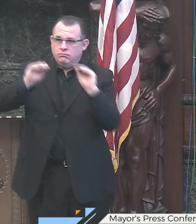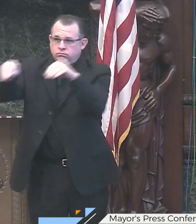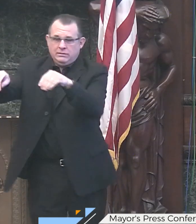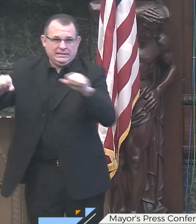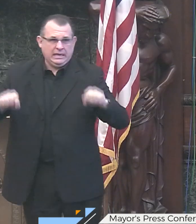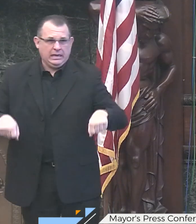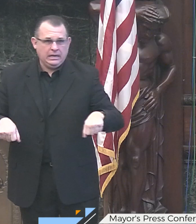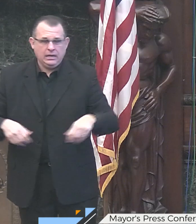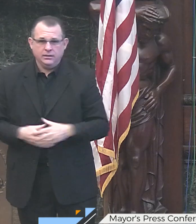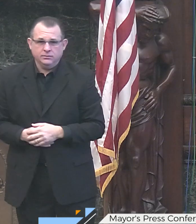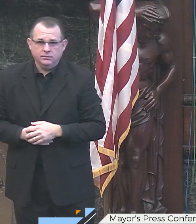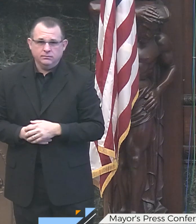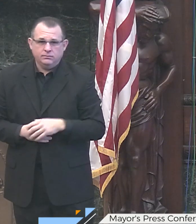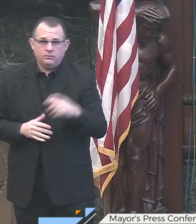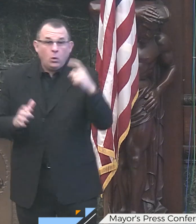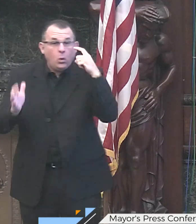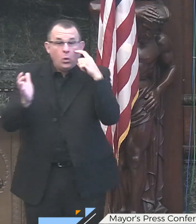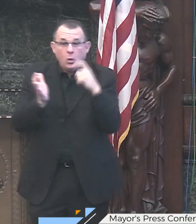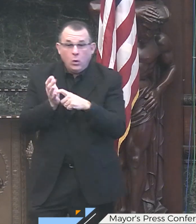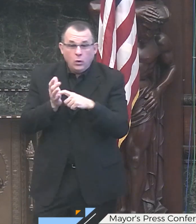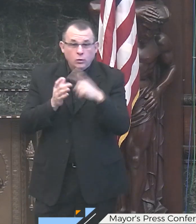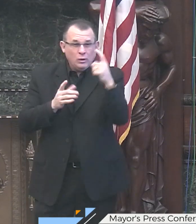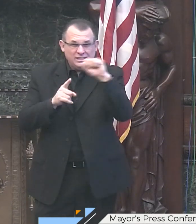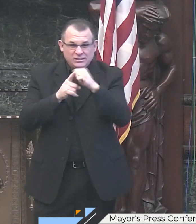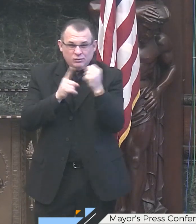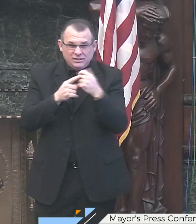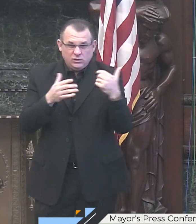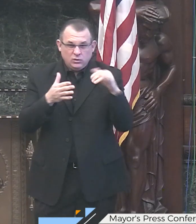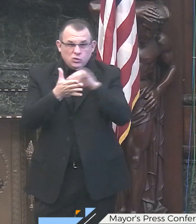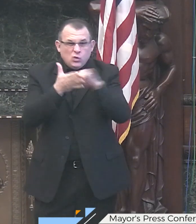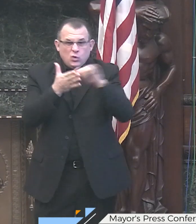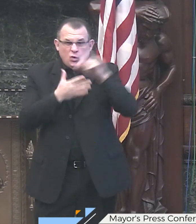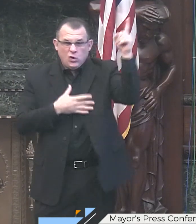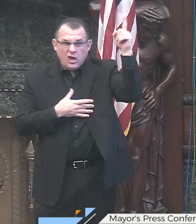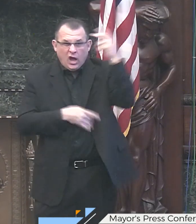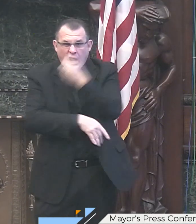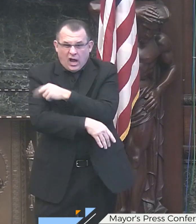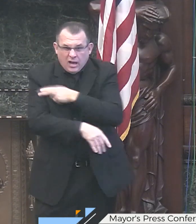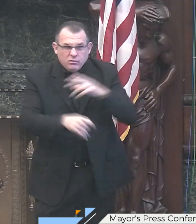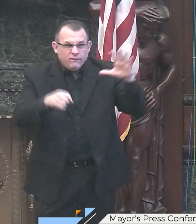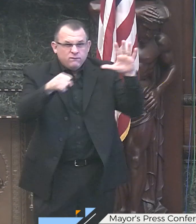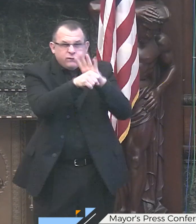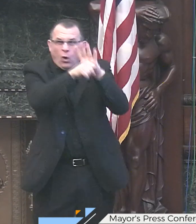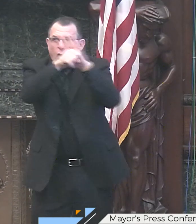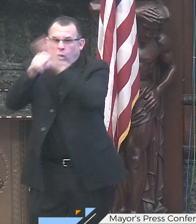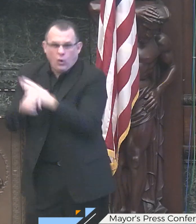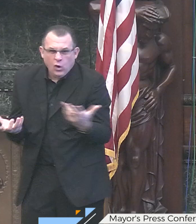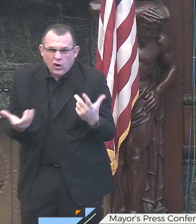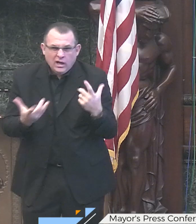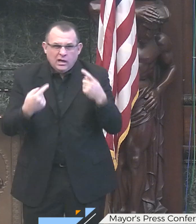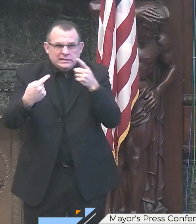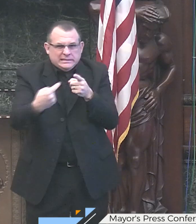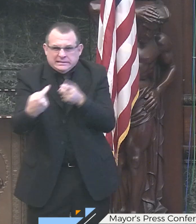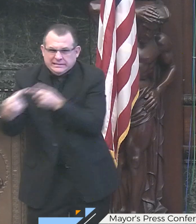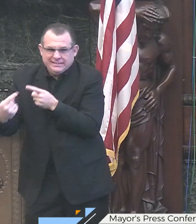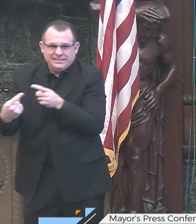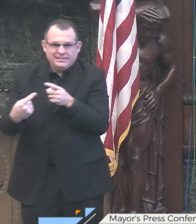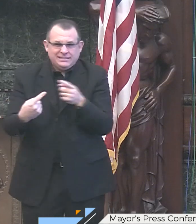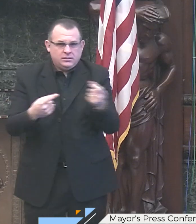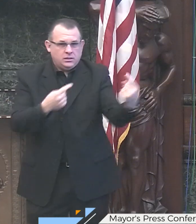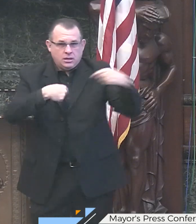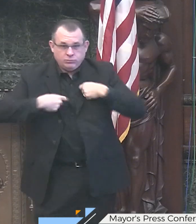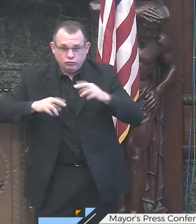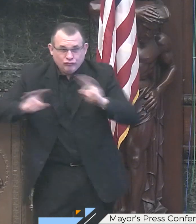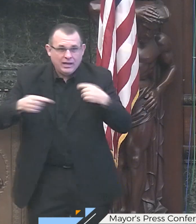just 95 miles north of Philadelphia, New York, where hospitals are struggling mightily. We need to be ready. We are doing everything we can to be